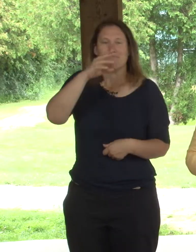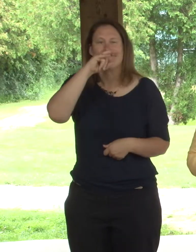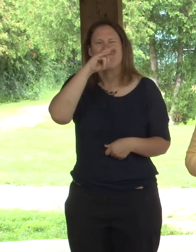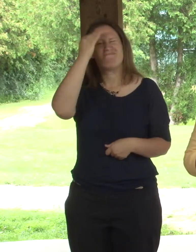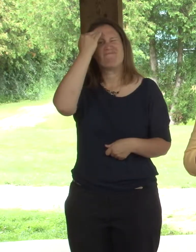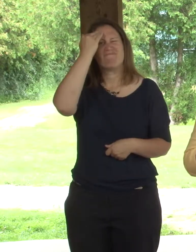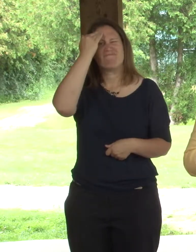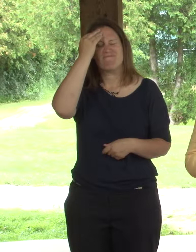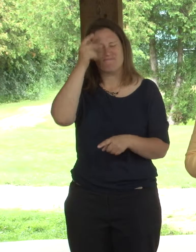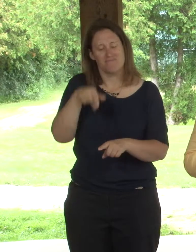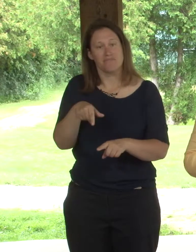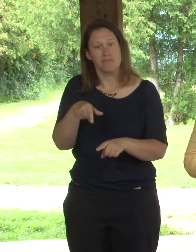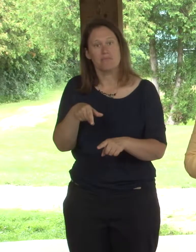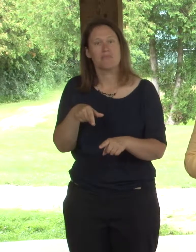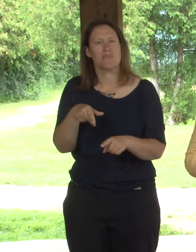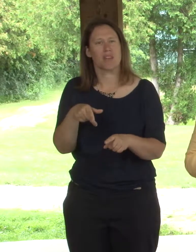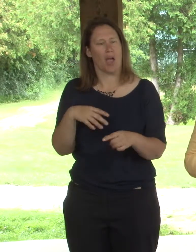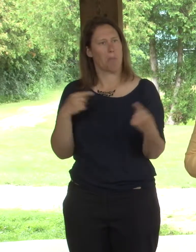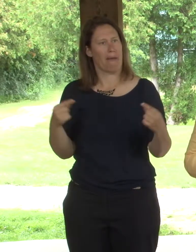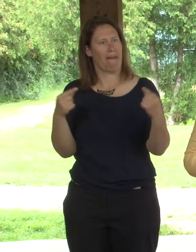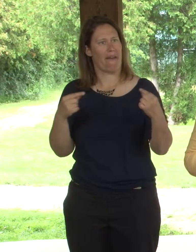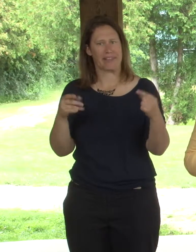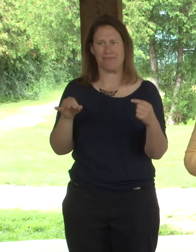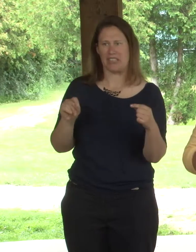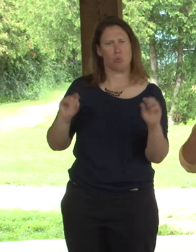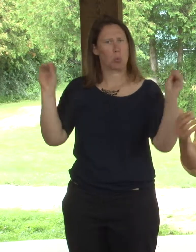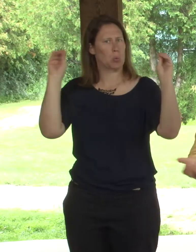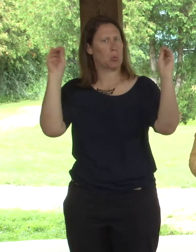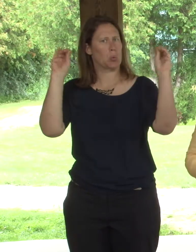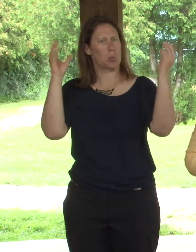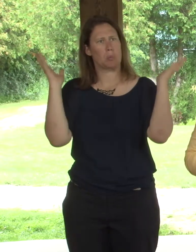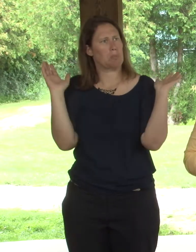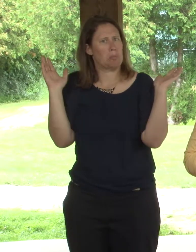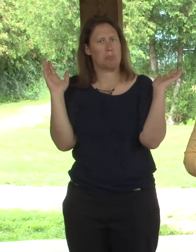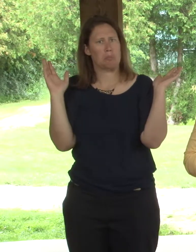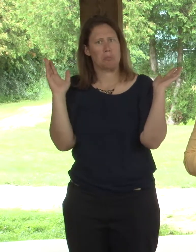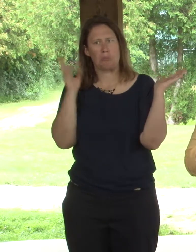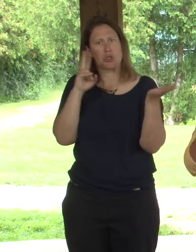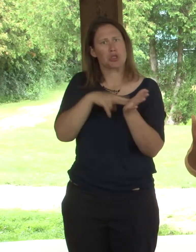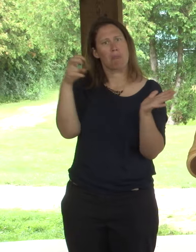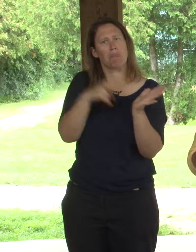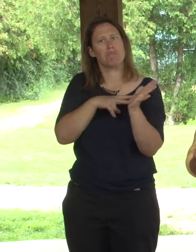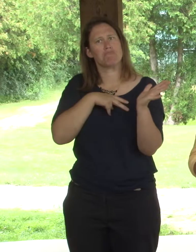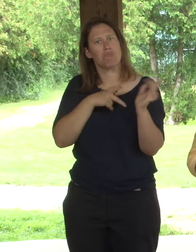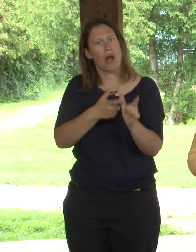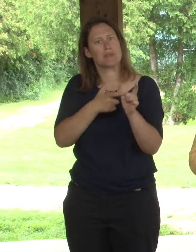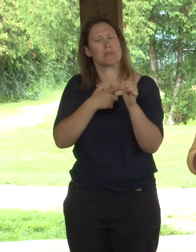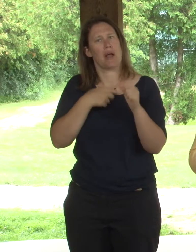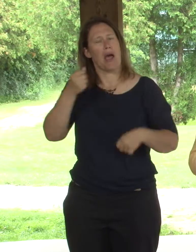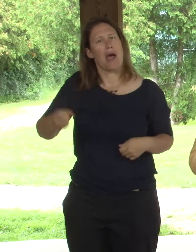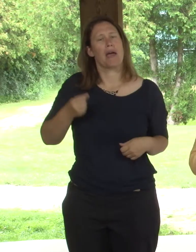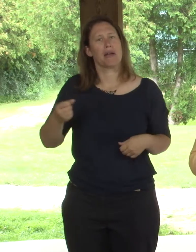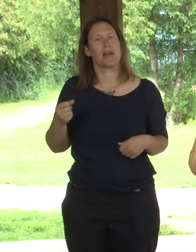not have the experience of pain in our feet. We can run, we can jump, we can hike. But as we develop pain, no